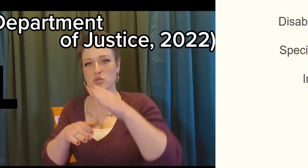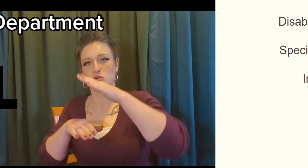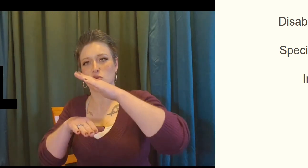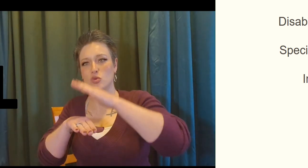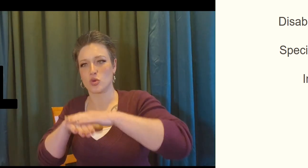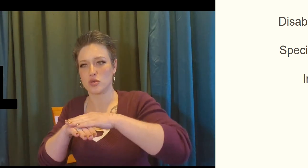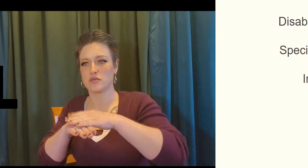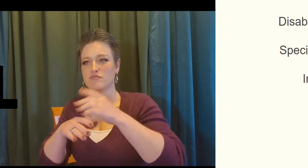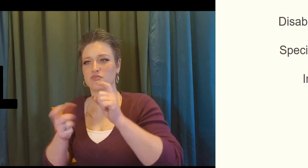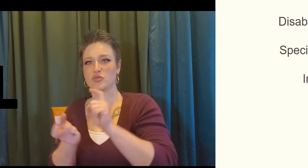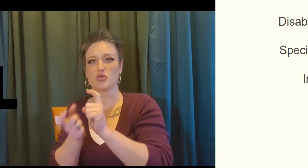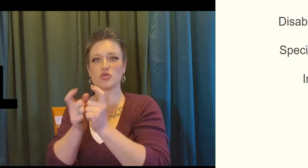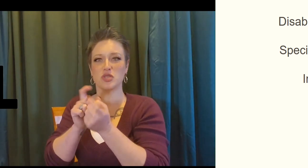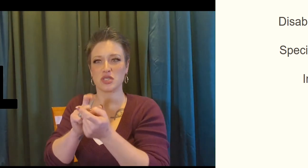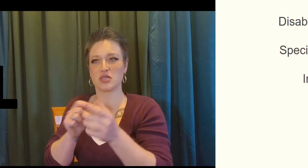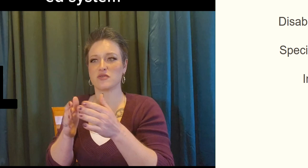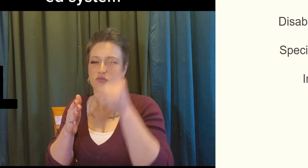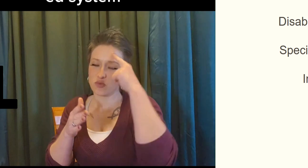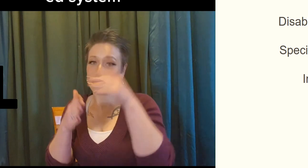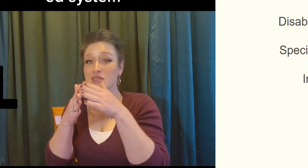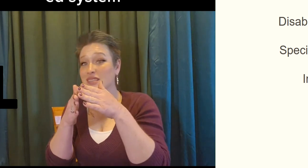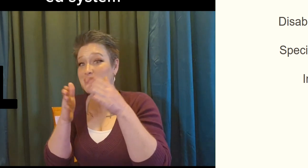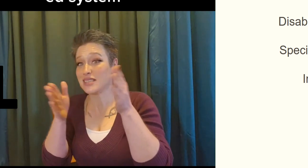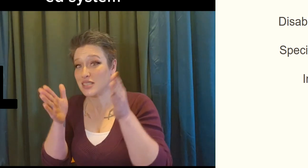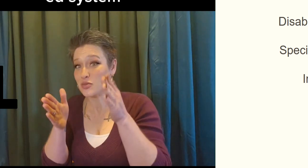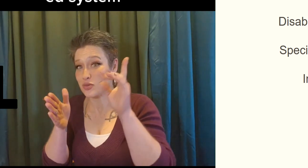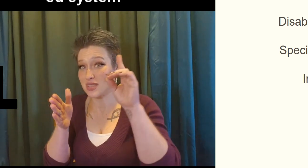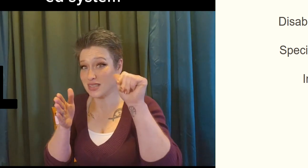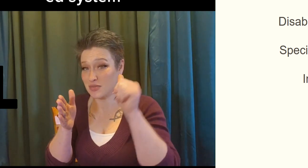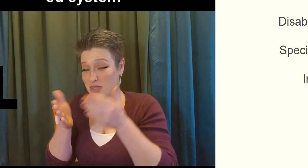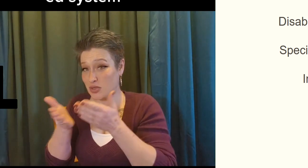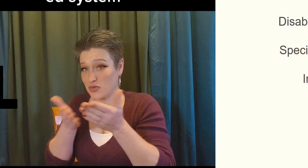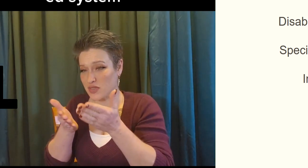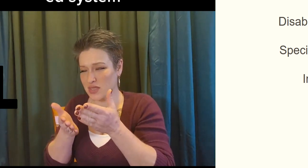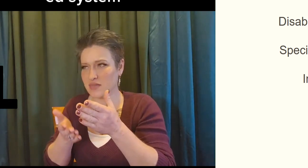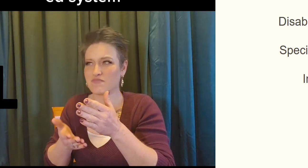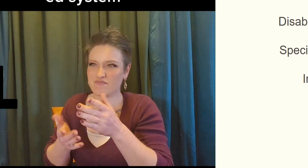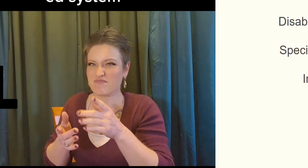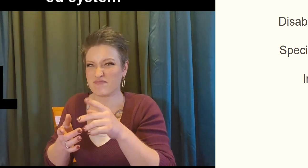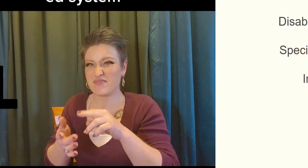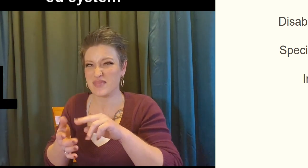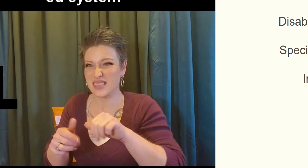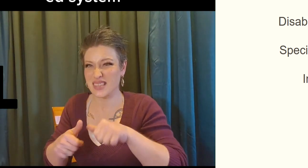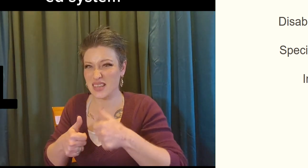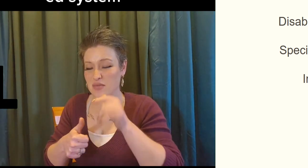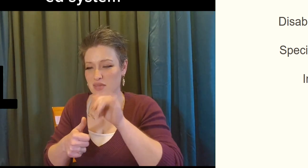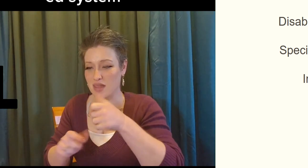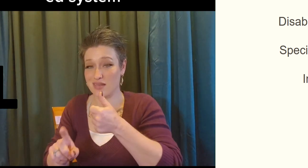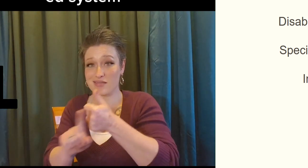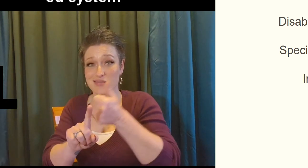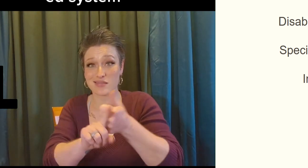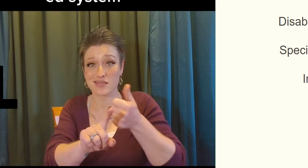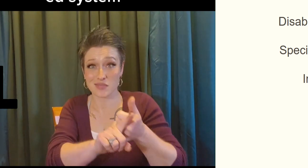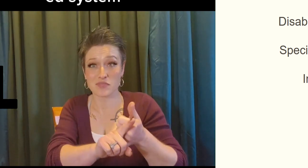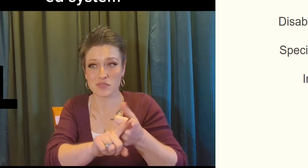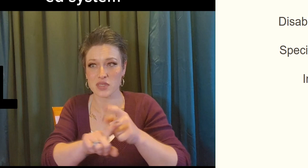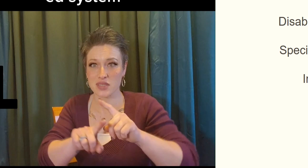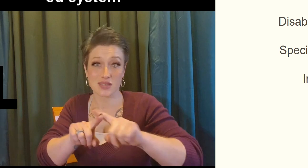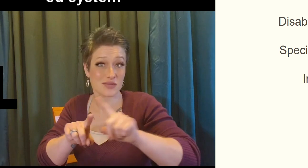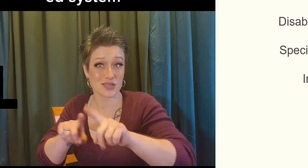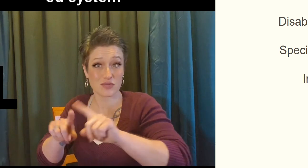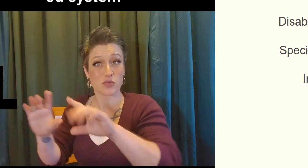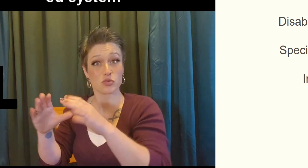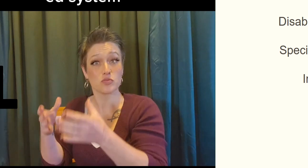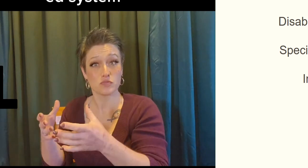that's the usage for this discussion, because the focus is on changing the general special